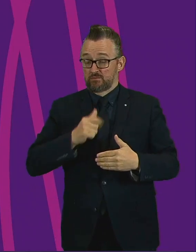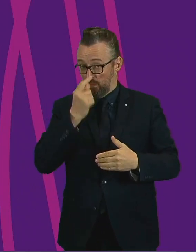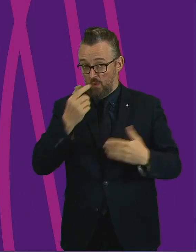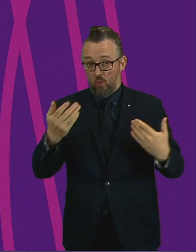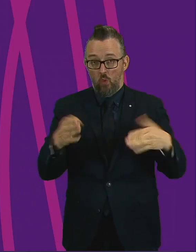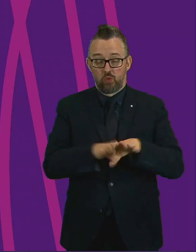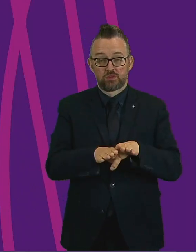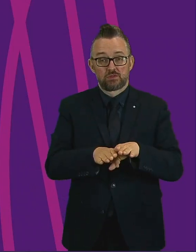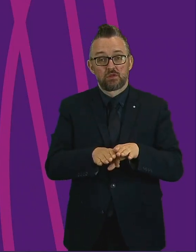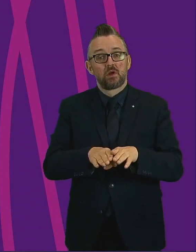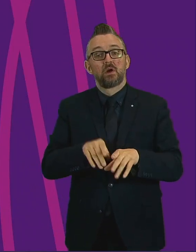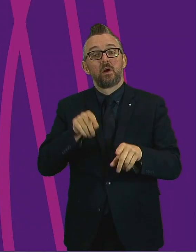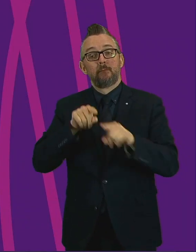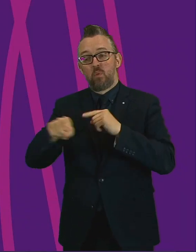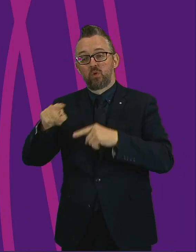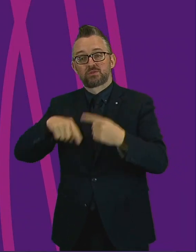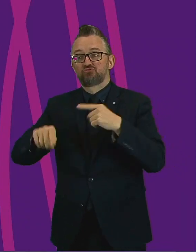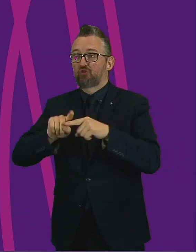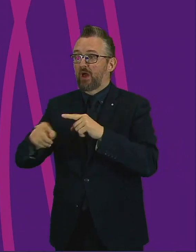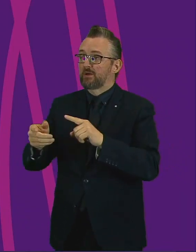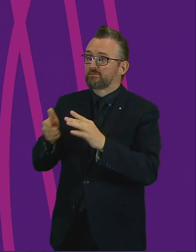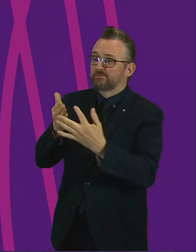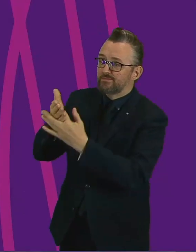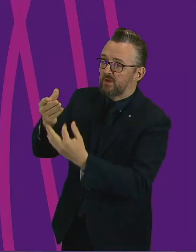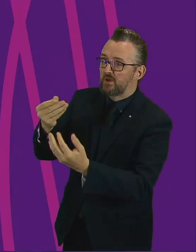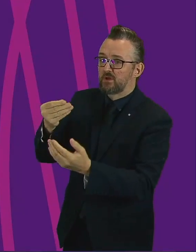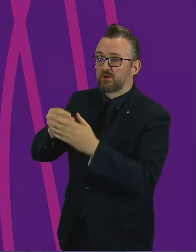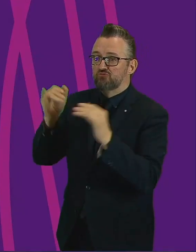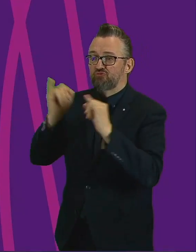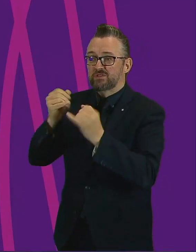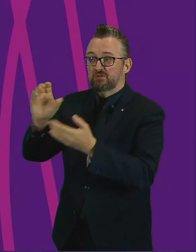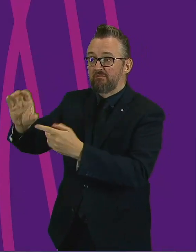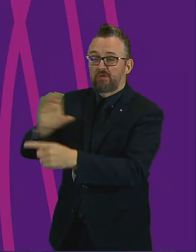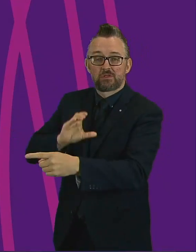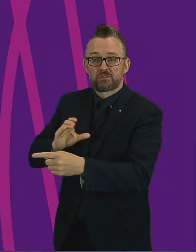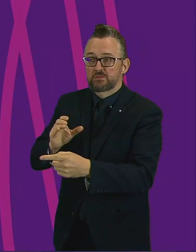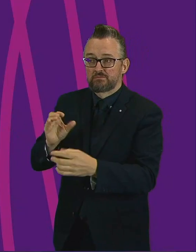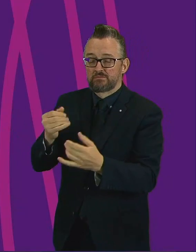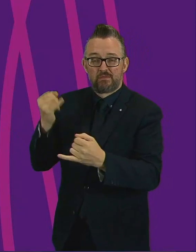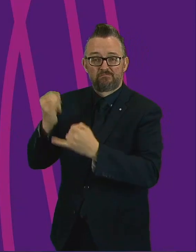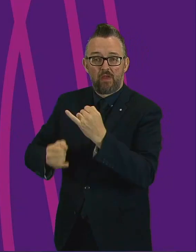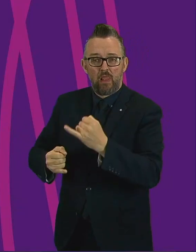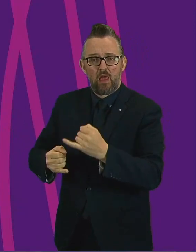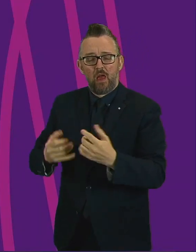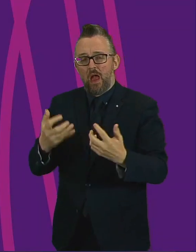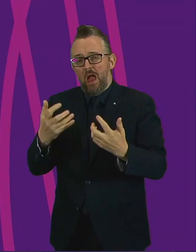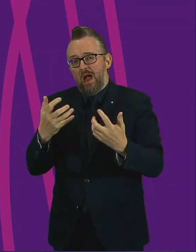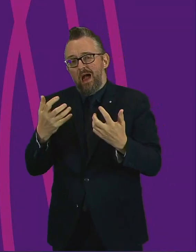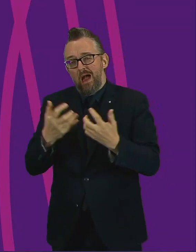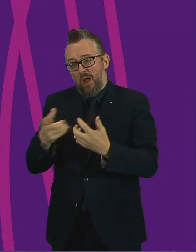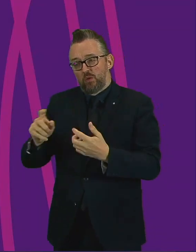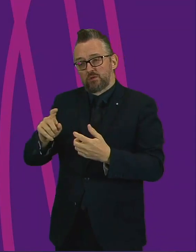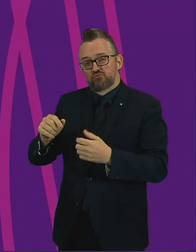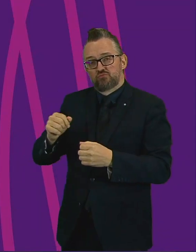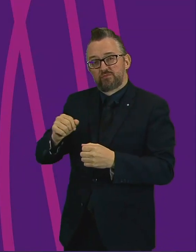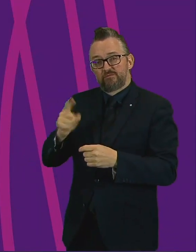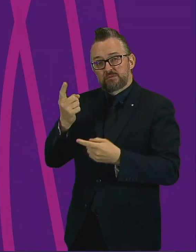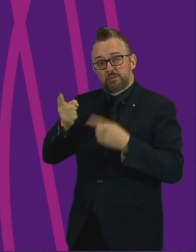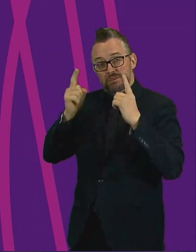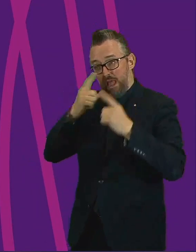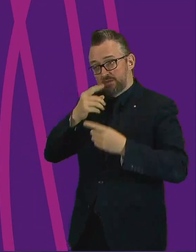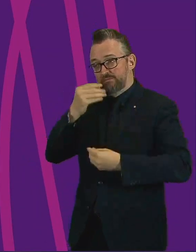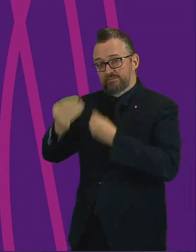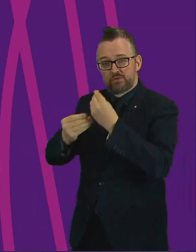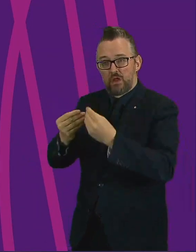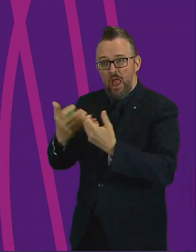been unable to access crisis funds. How will the First Minister respond to this cry for help from a critical sector?